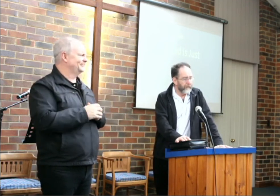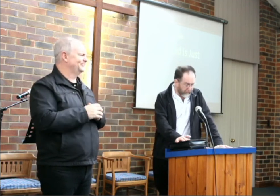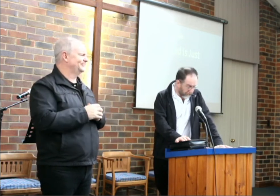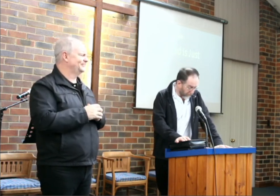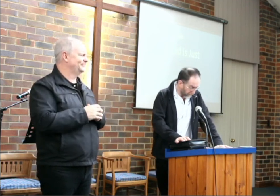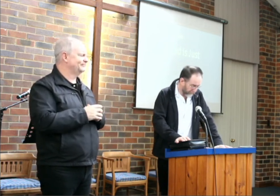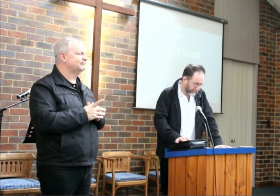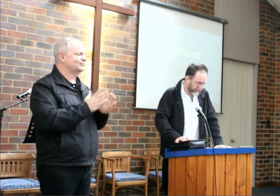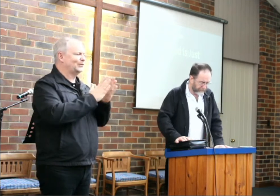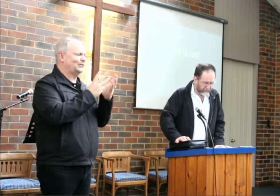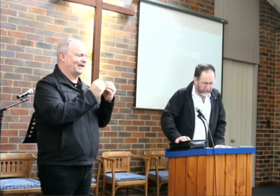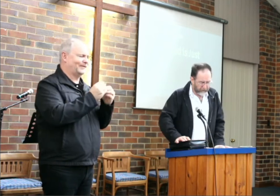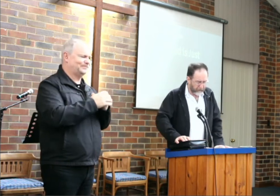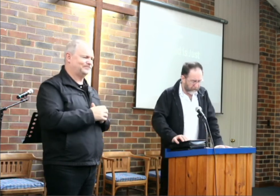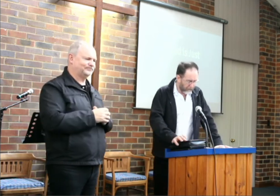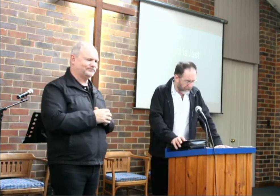Let's pray.